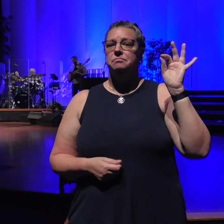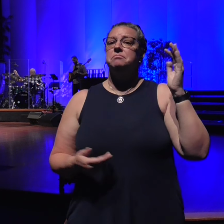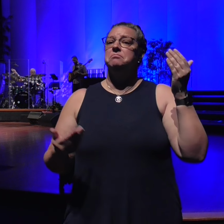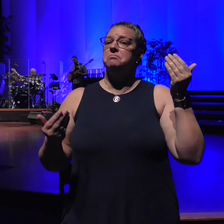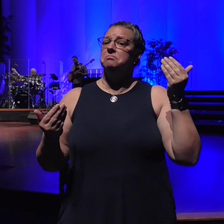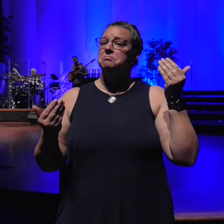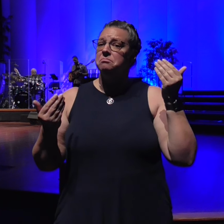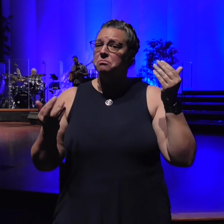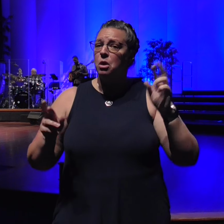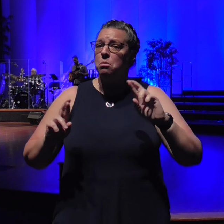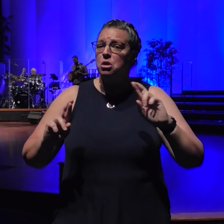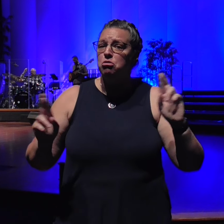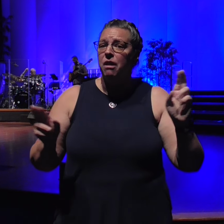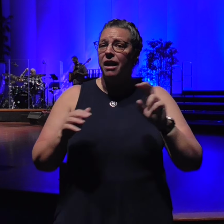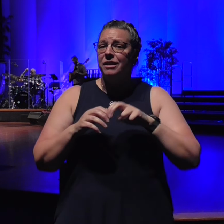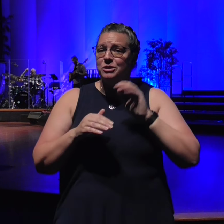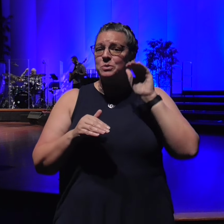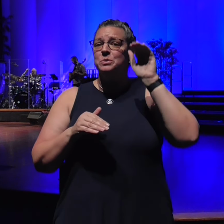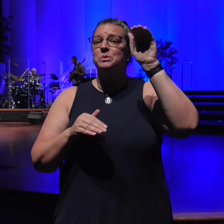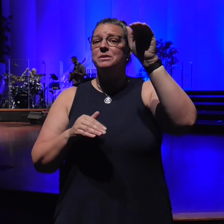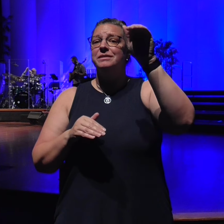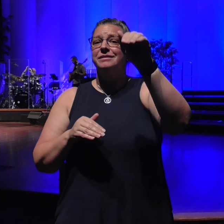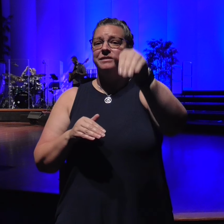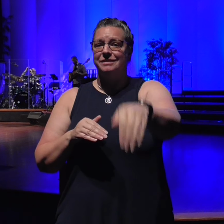I'm diving in.